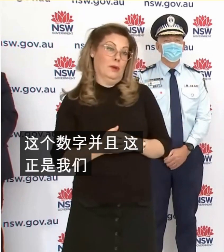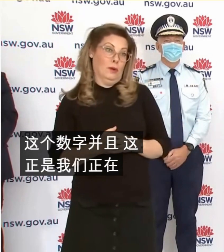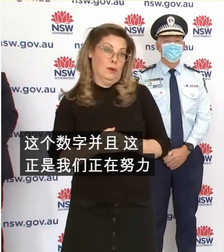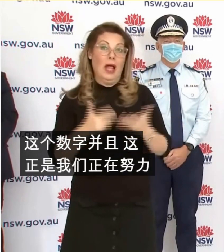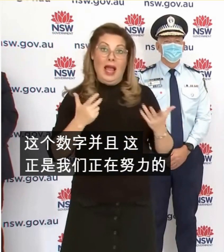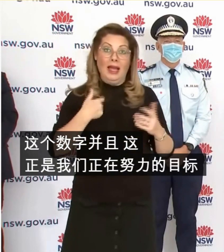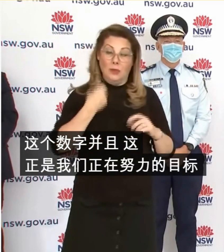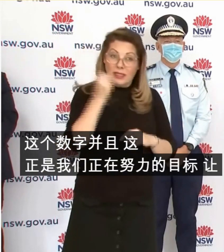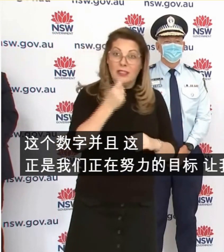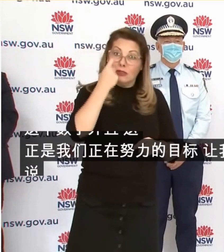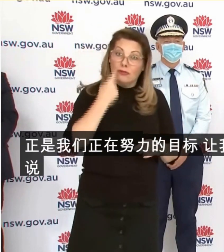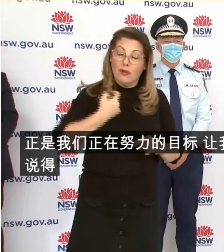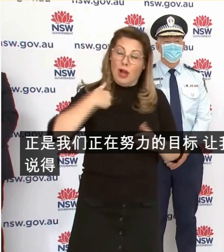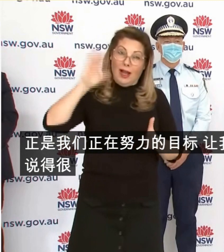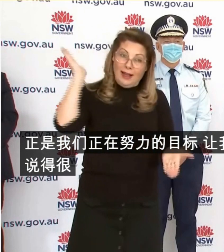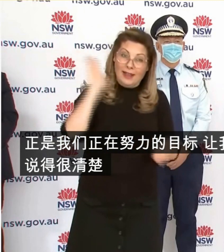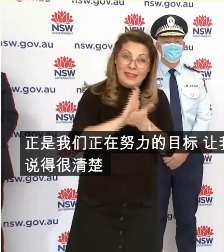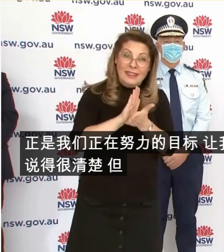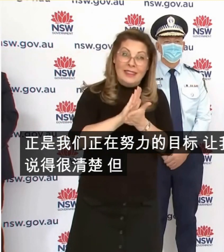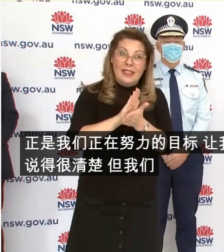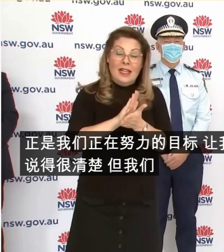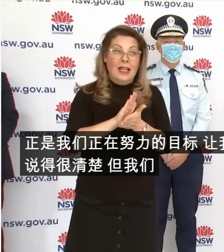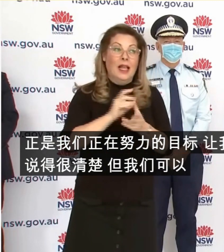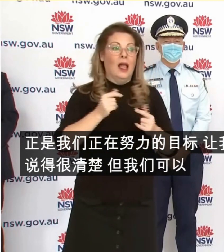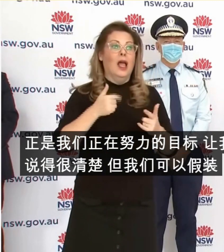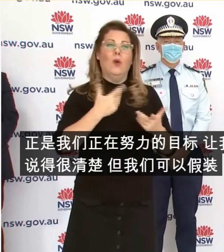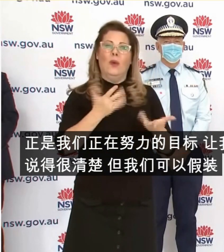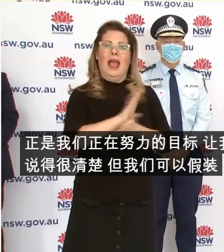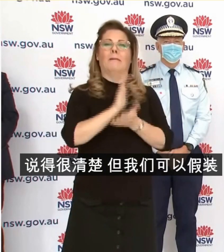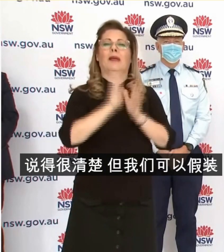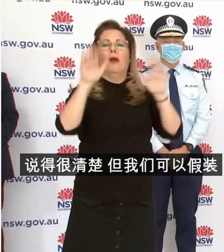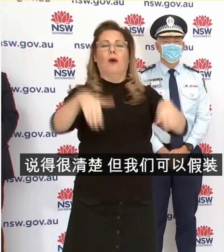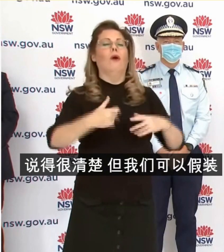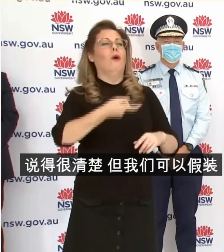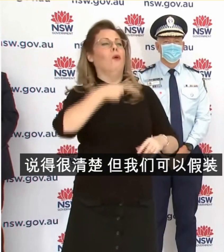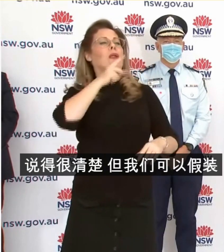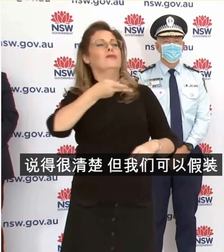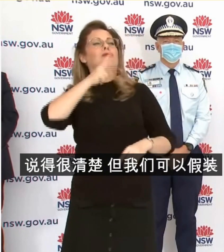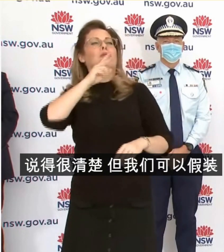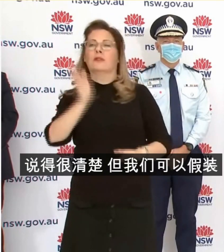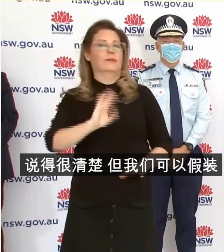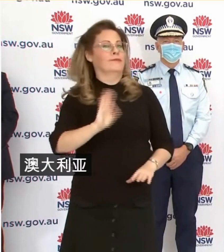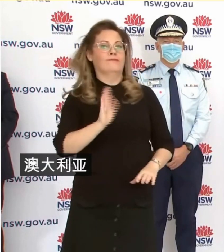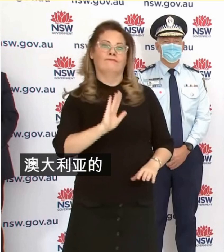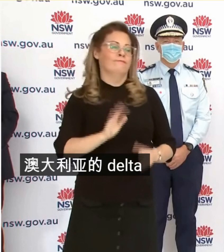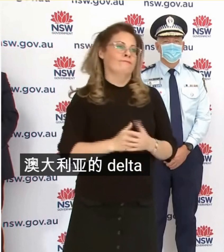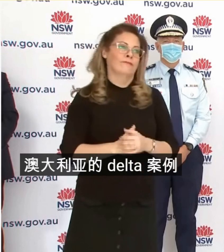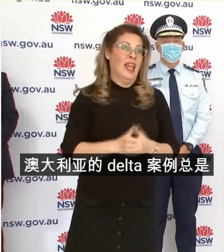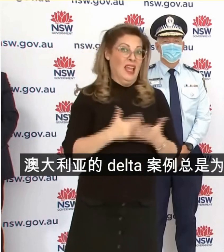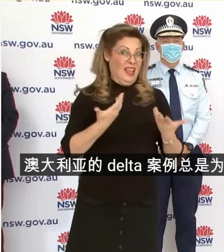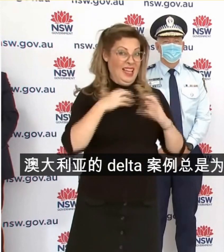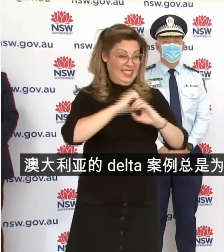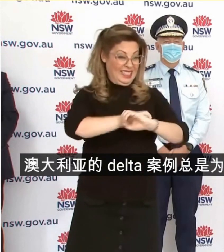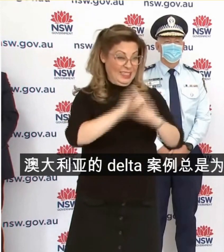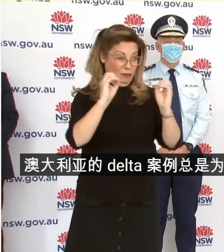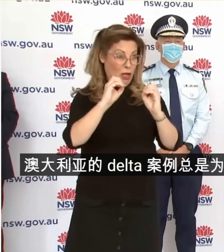and that is exactly what we're striving for. Let me make that very clear. But can we pretend that there will always be 0 cases of Delta